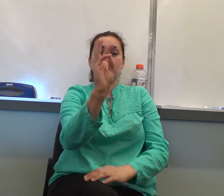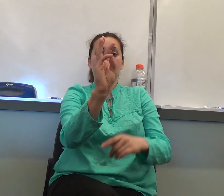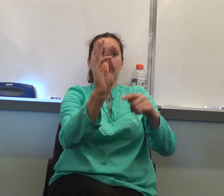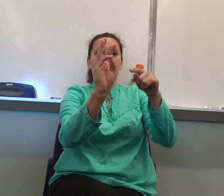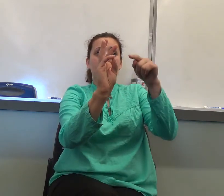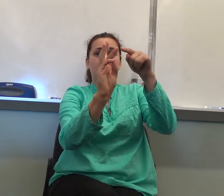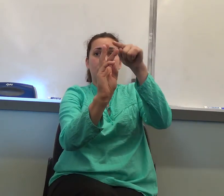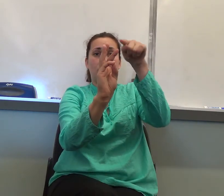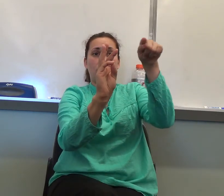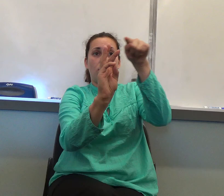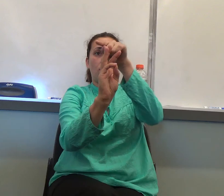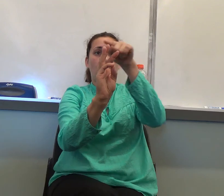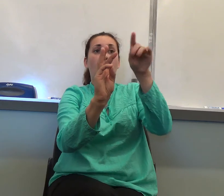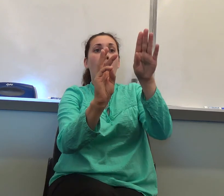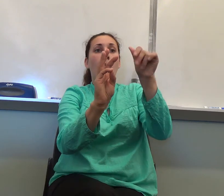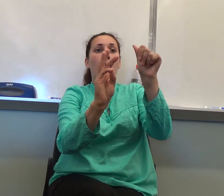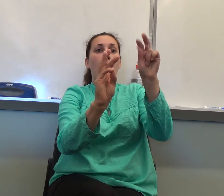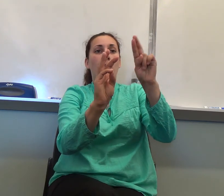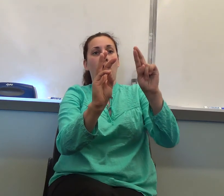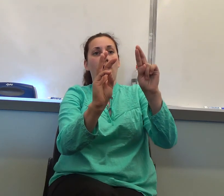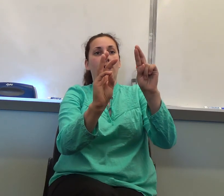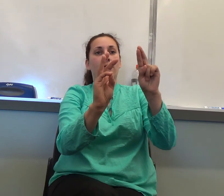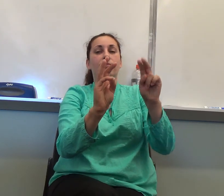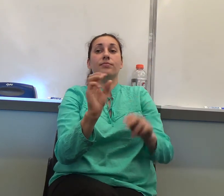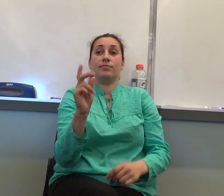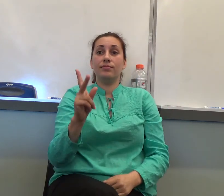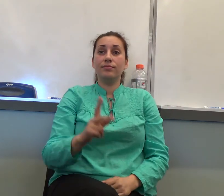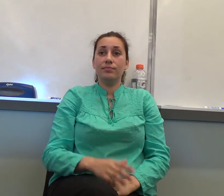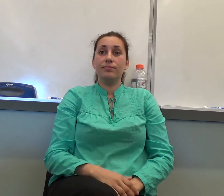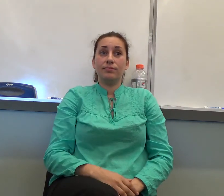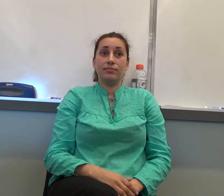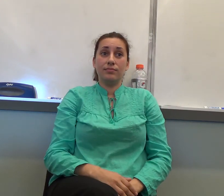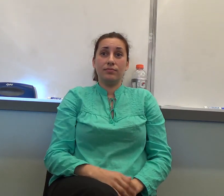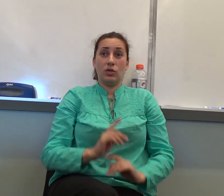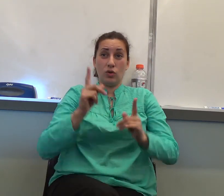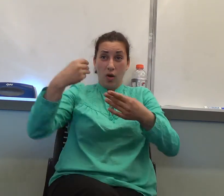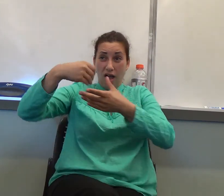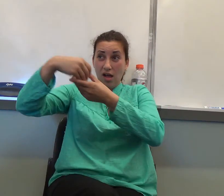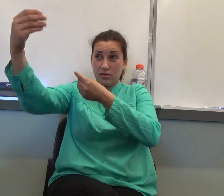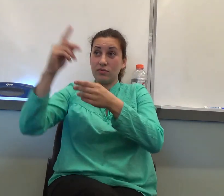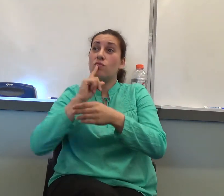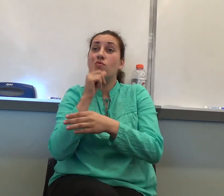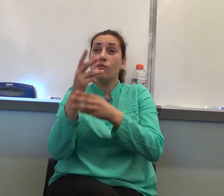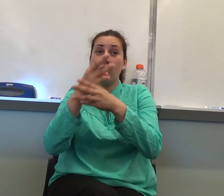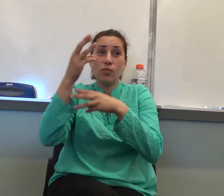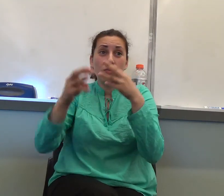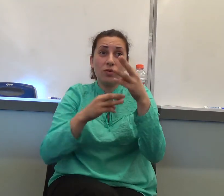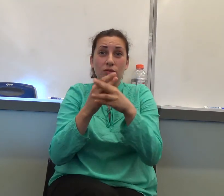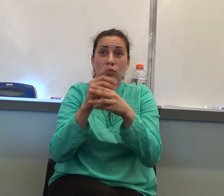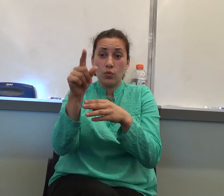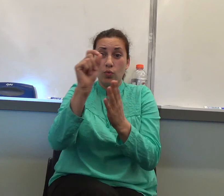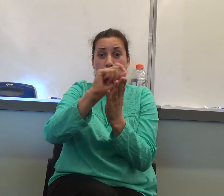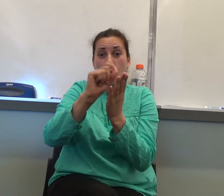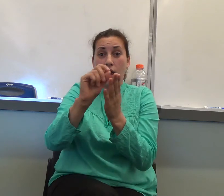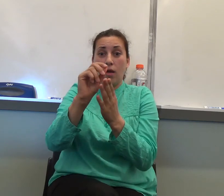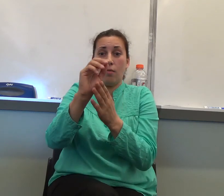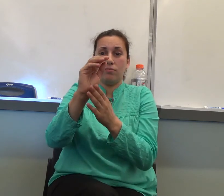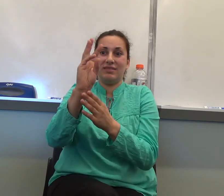And that bar is, again, only known in this room. If you go outside to the real world and you write a bar over a number, they'll say, what are you,